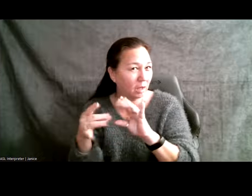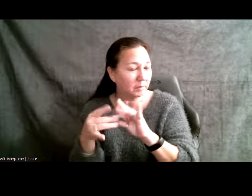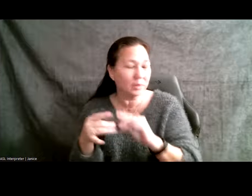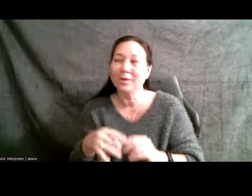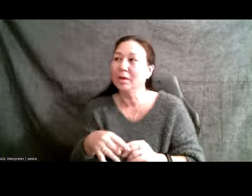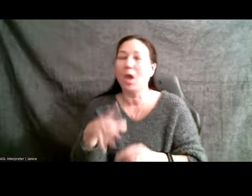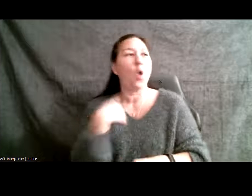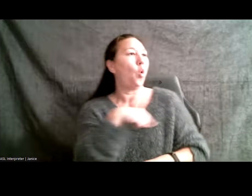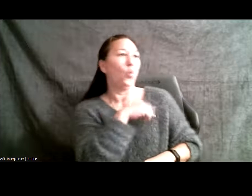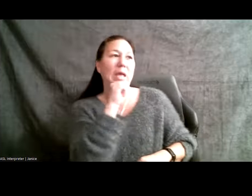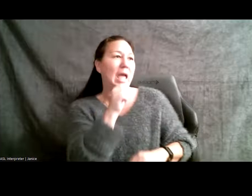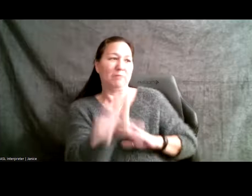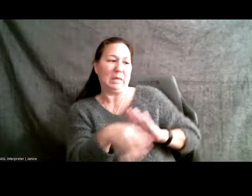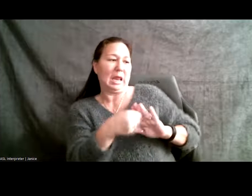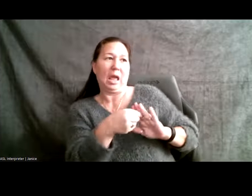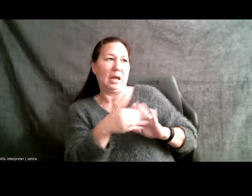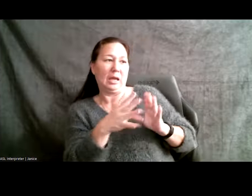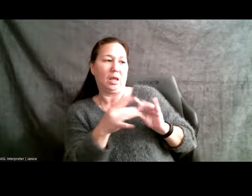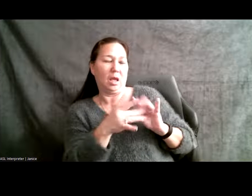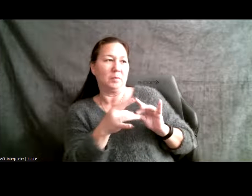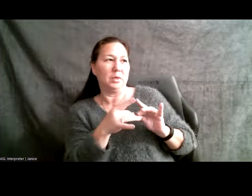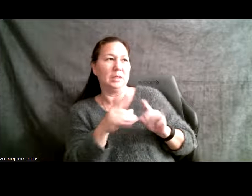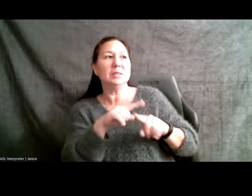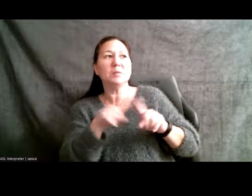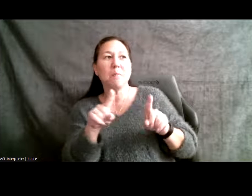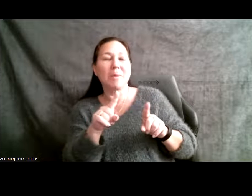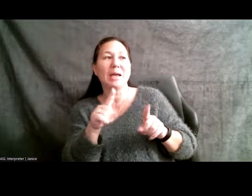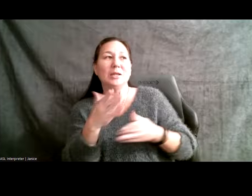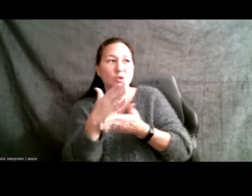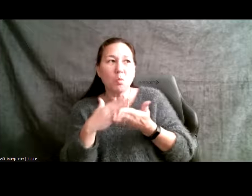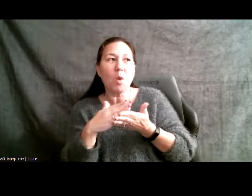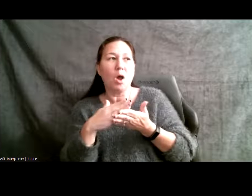including them in the minutes, Marcos, but they're part of the record for the meeting.